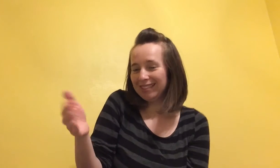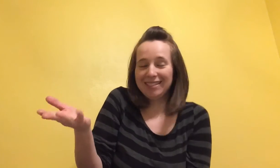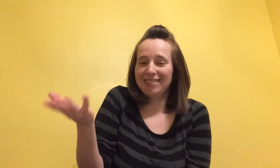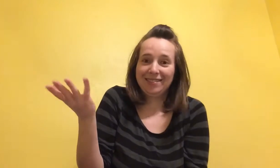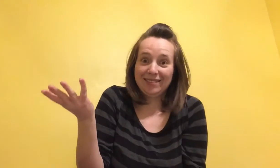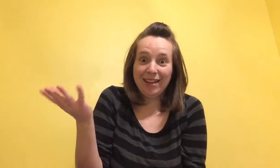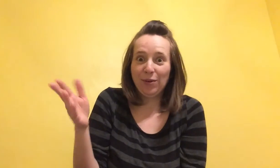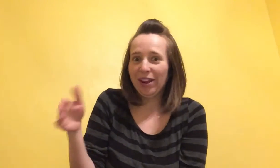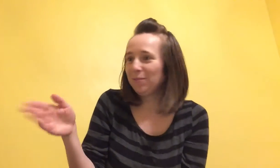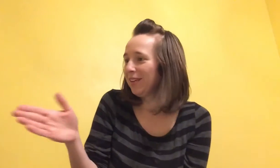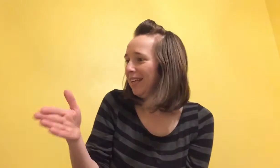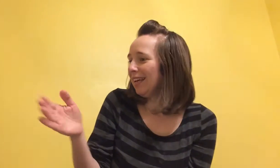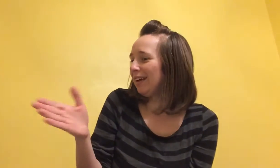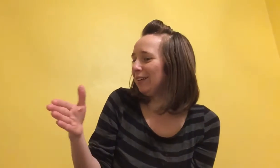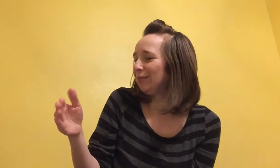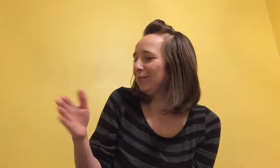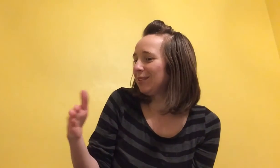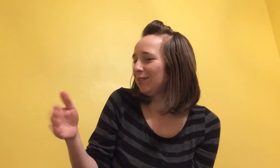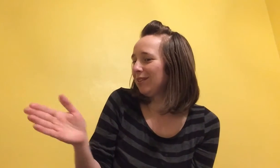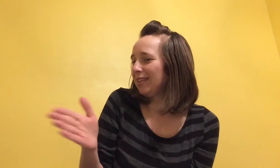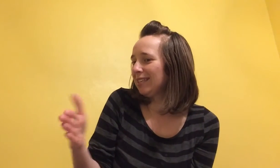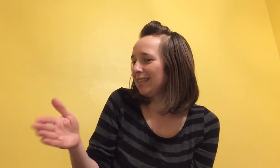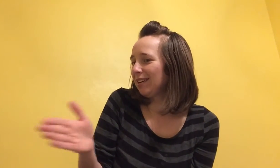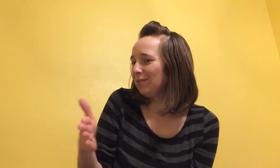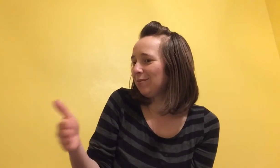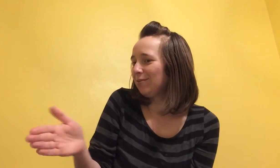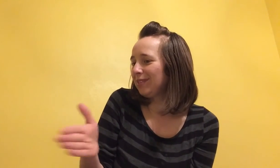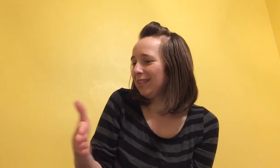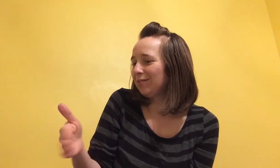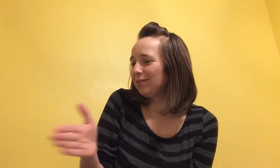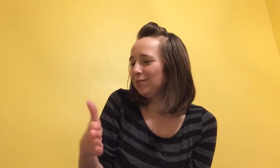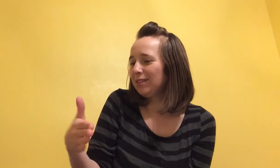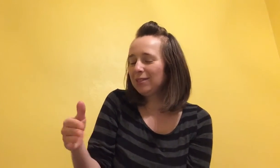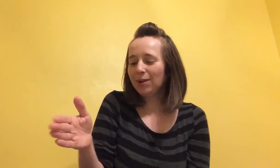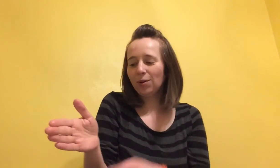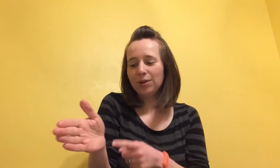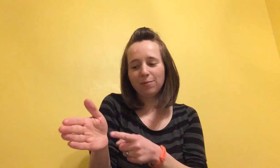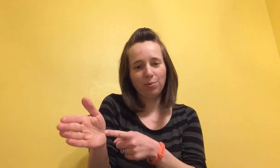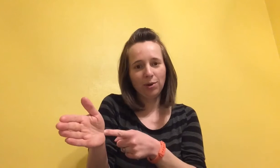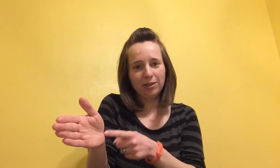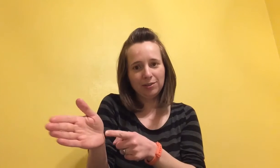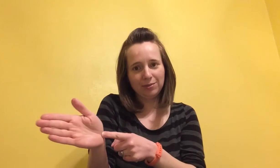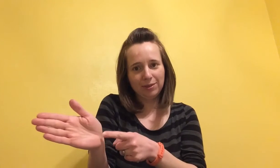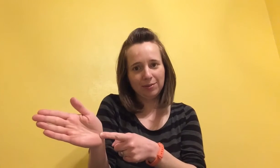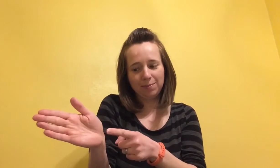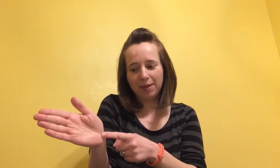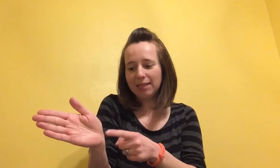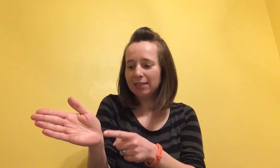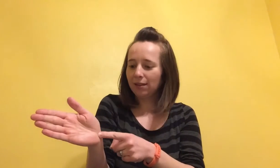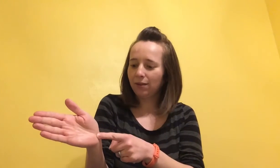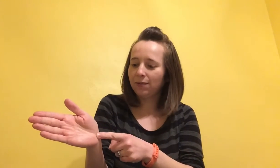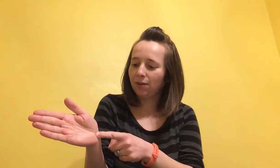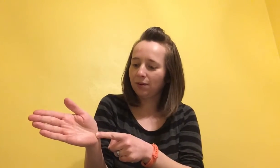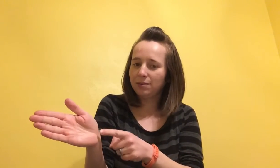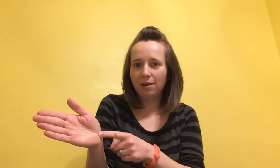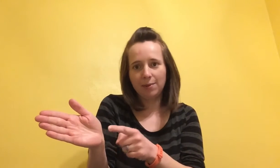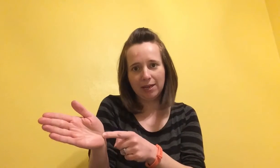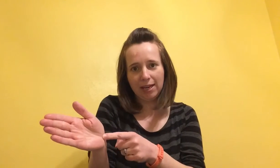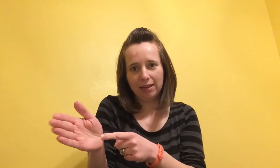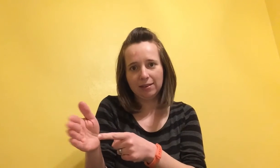just how I am. So you can just kind of either do this way, or you can point to the base of your dominant hand and